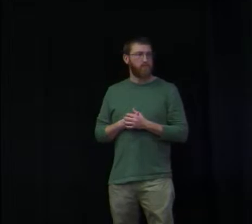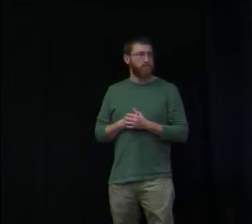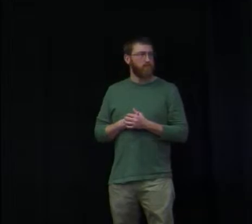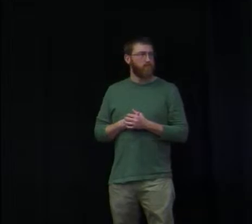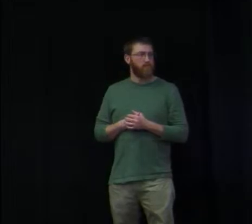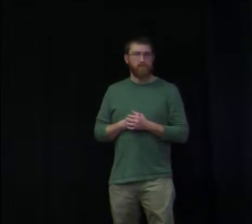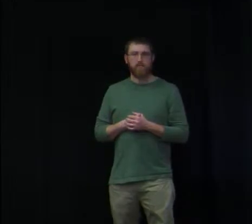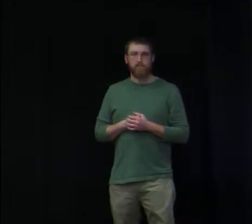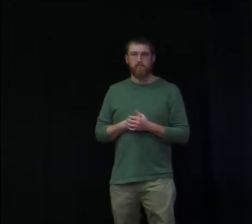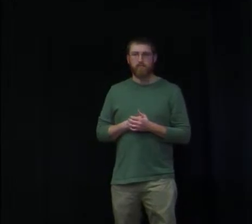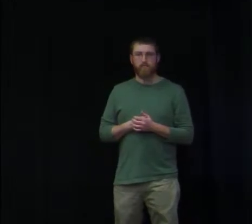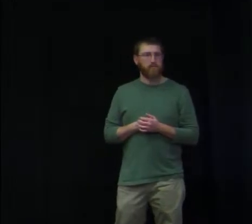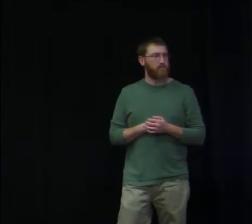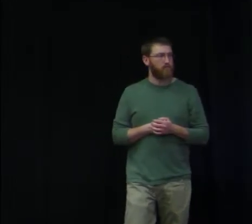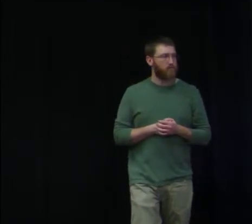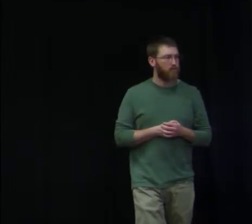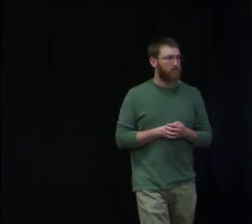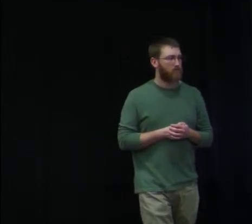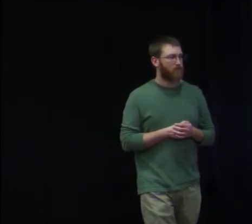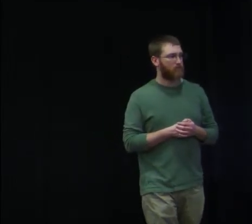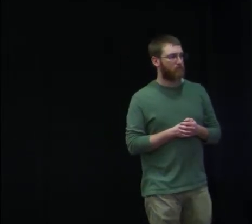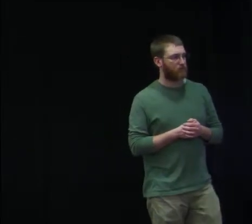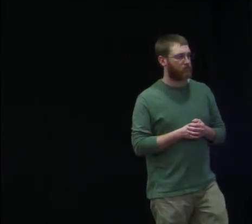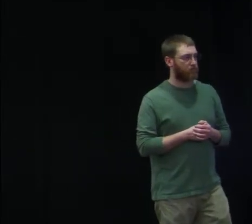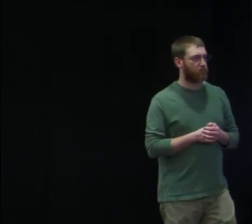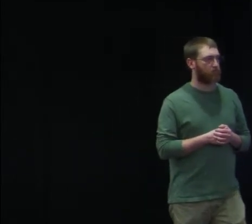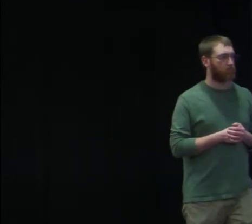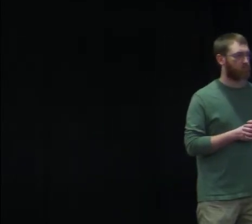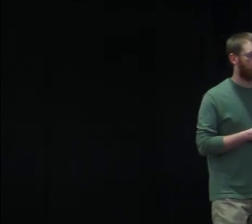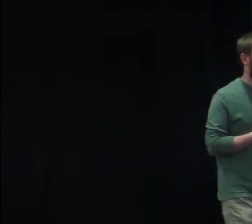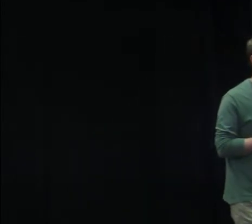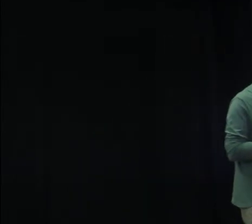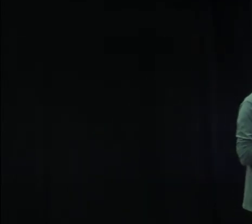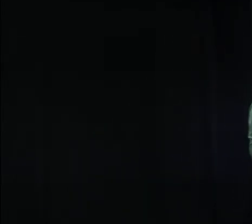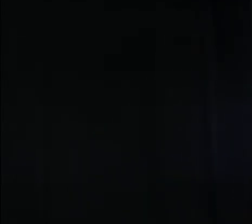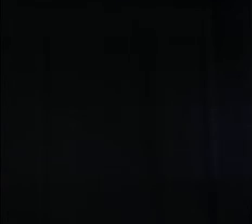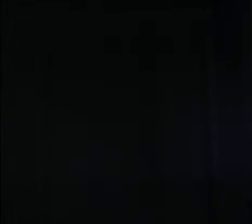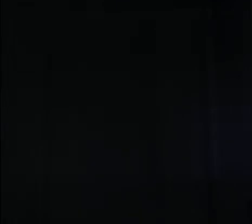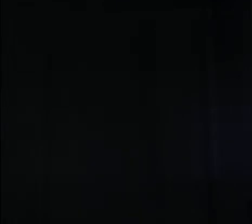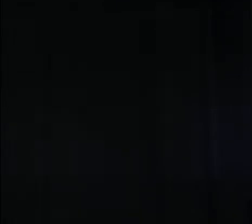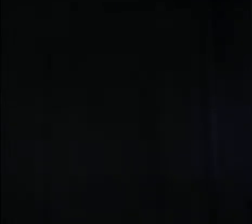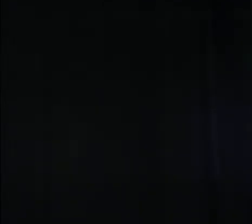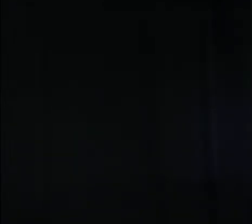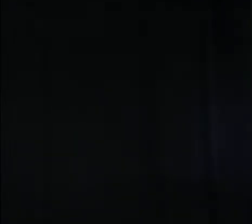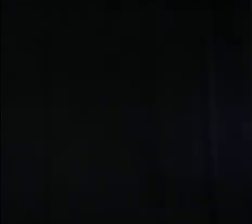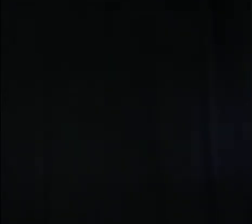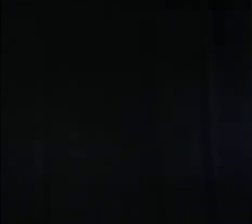Yes, please highlight this statement right here. It's on page 66.